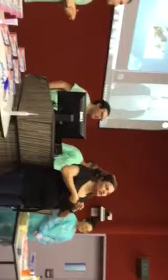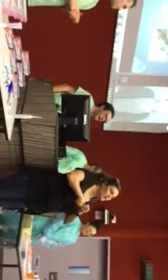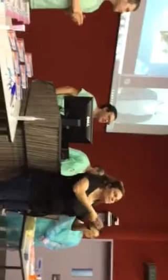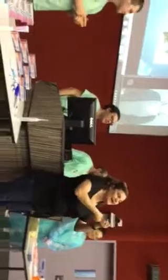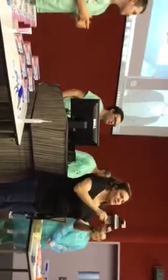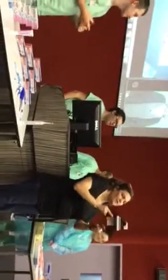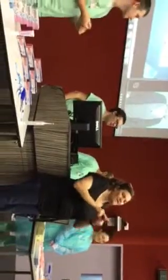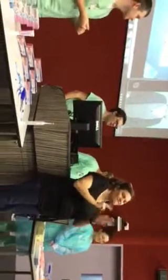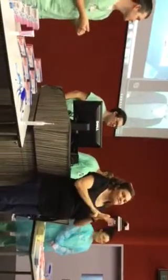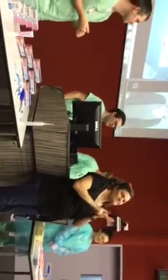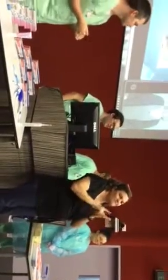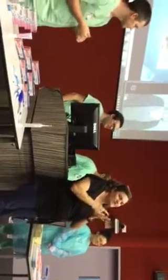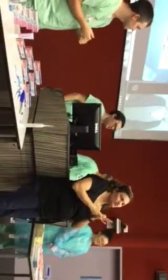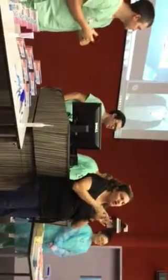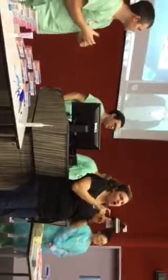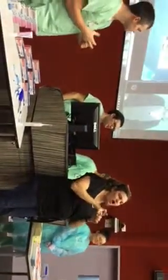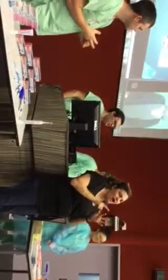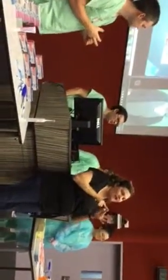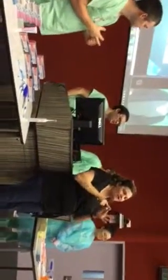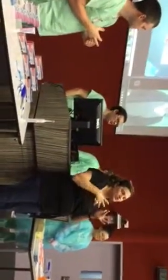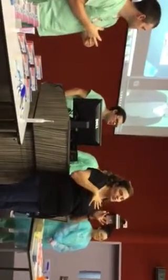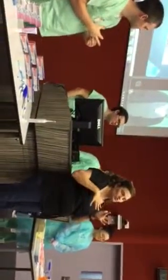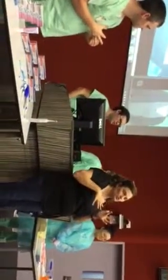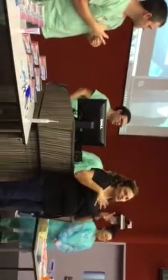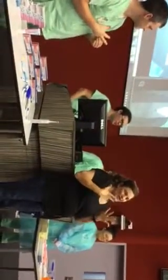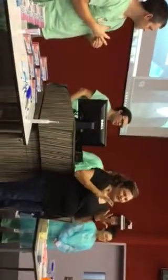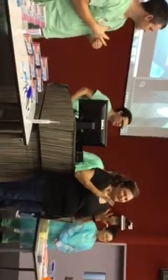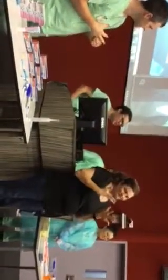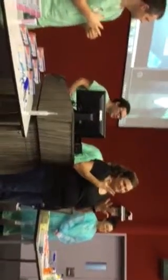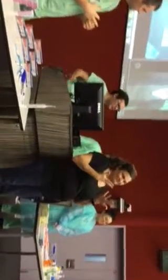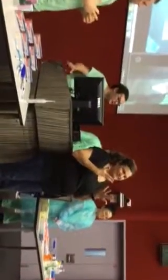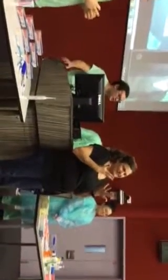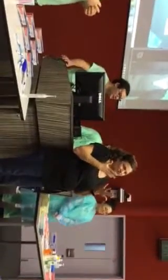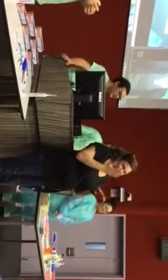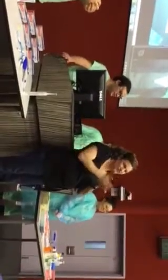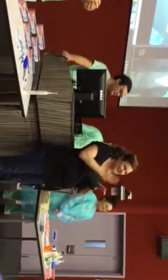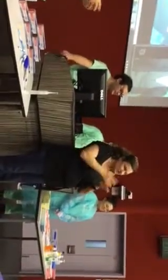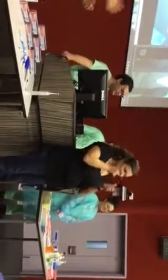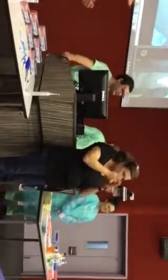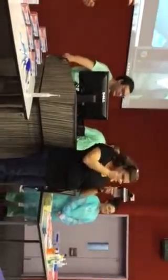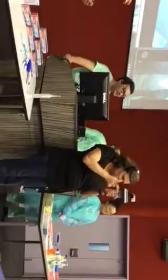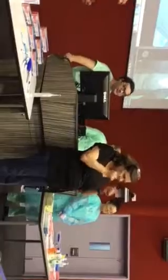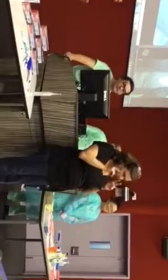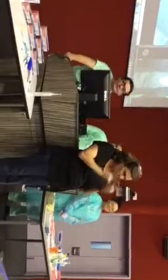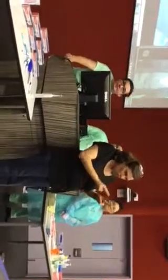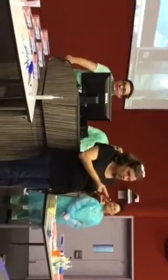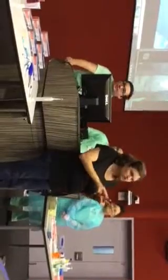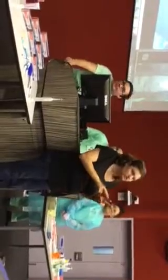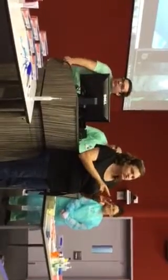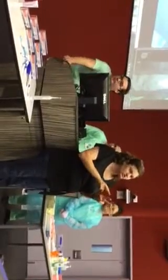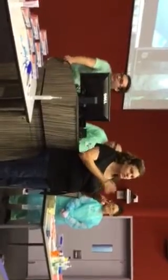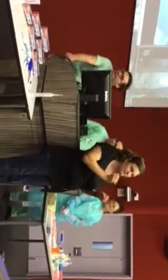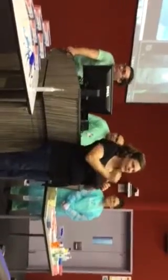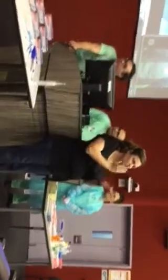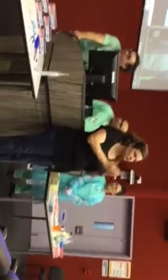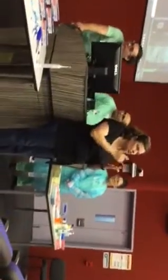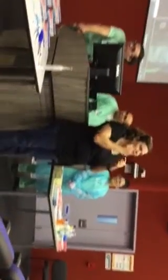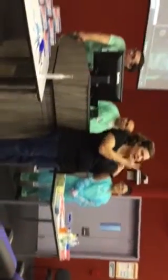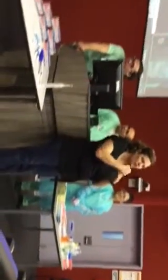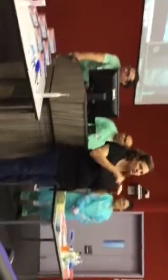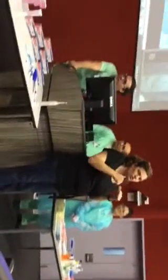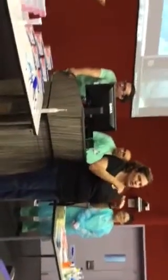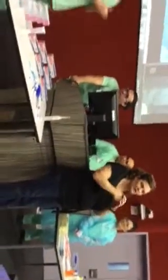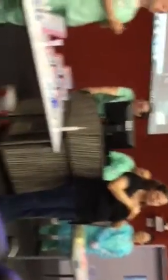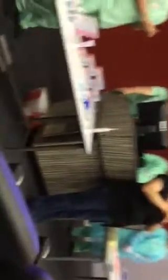So I think it would just come down once more to just proper vigilance, really. I want to add one point. Toothpaste is